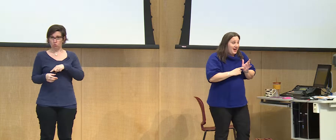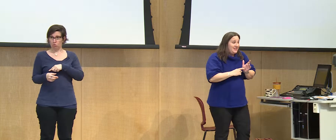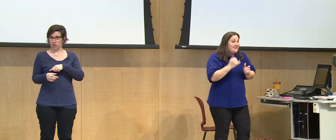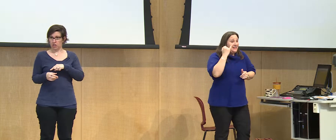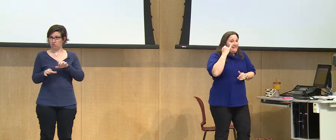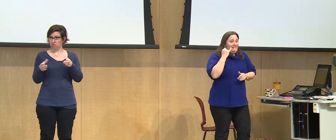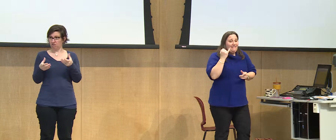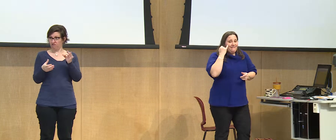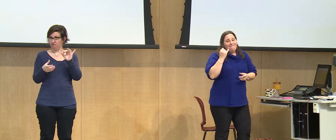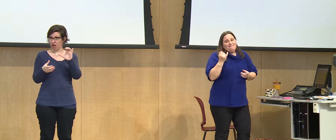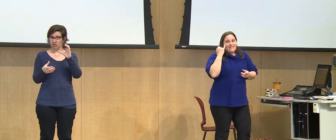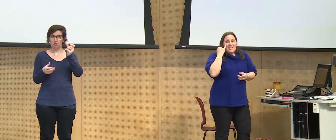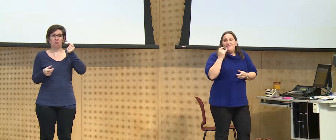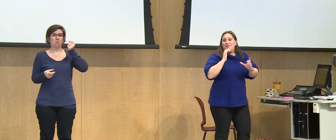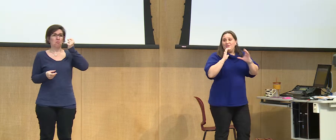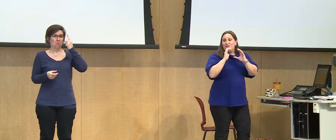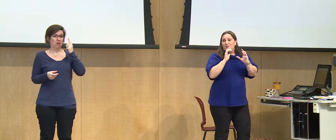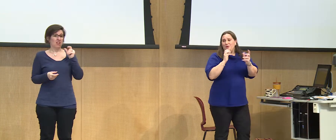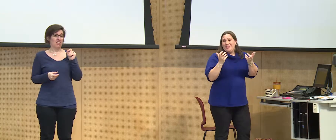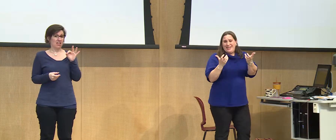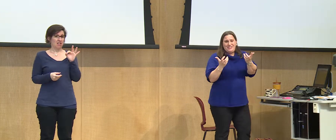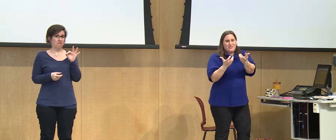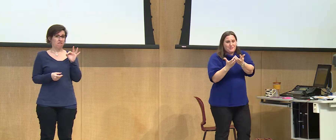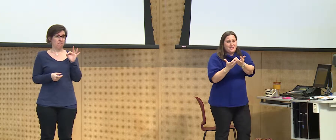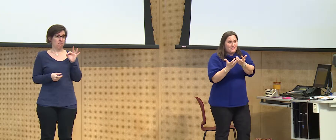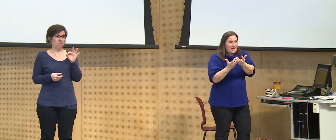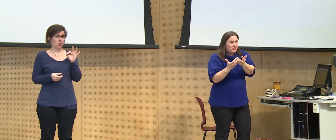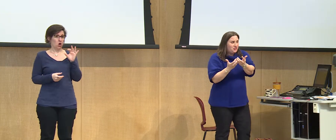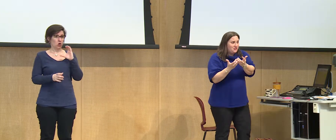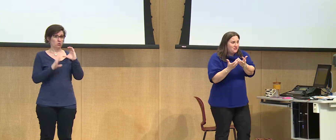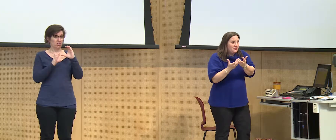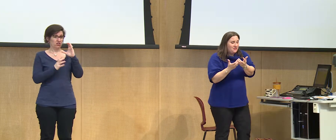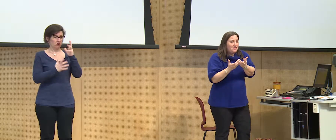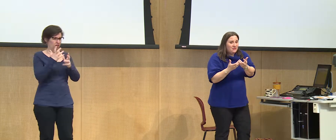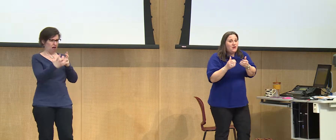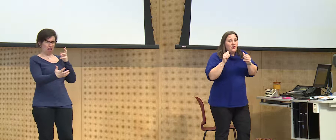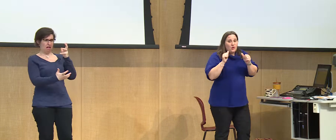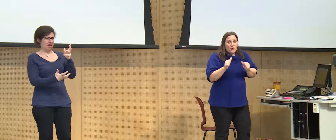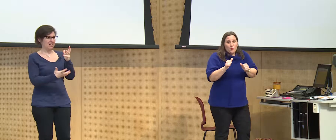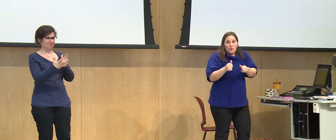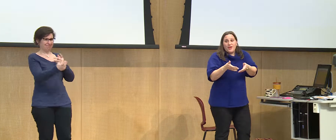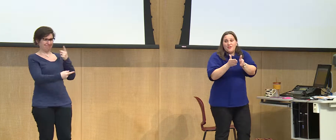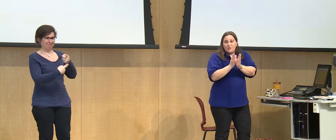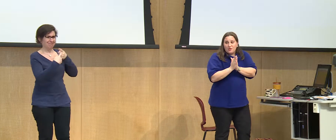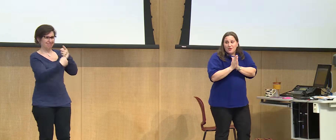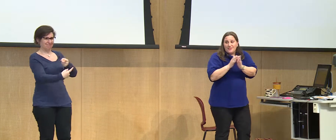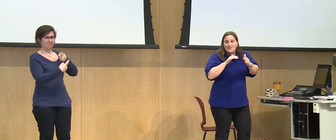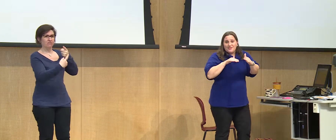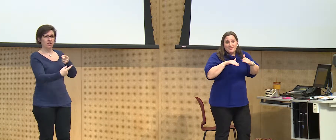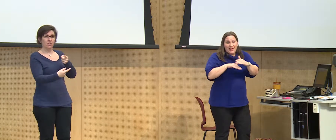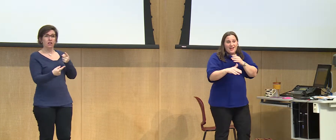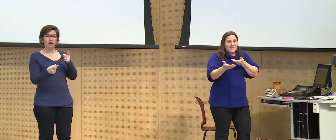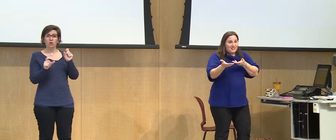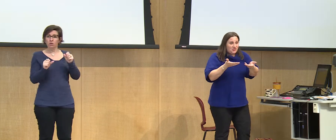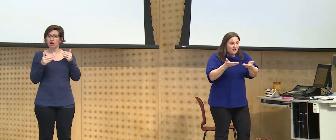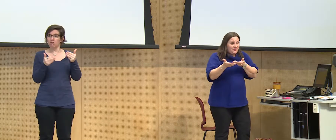recognize, if there's a communication mismatch, we can request access